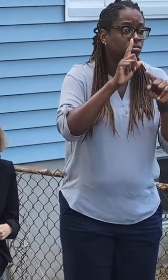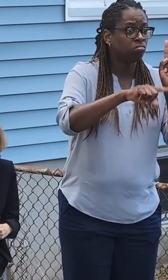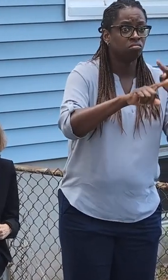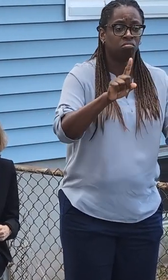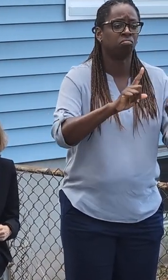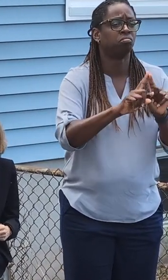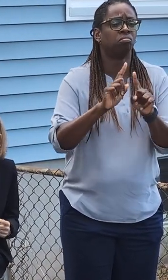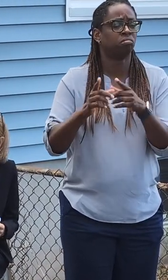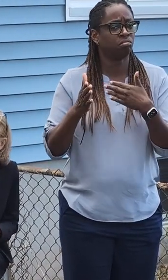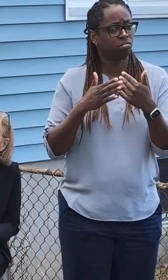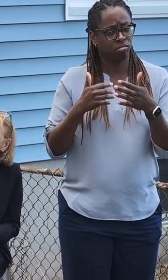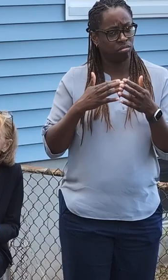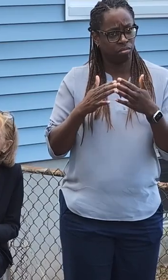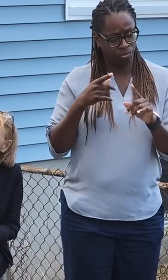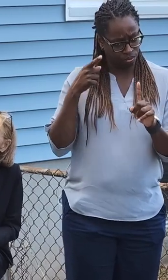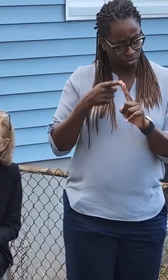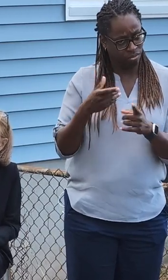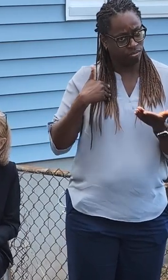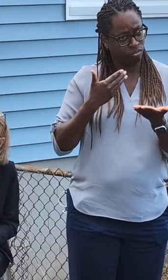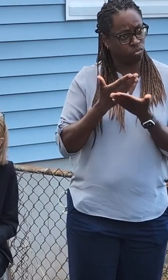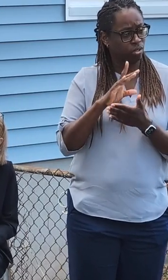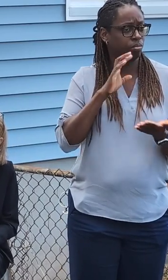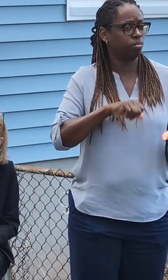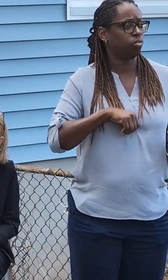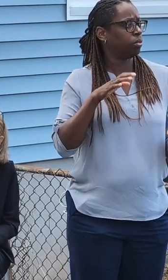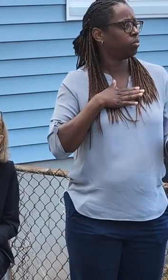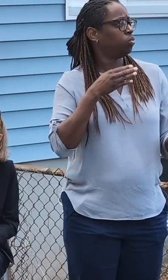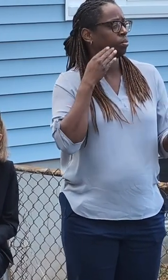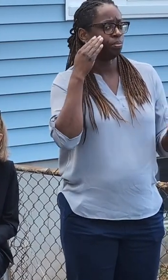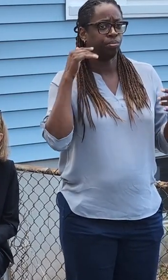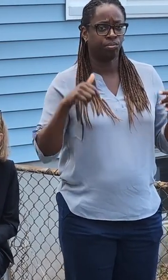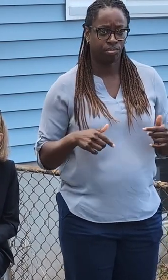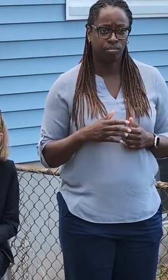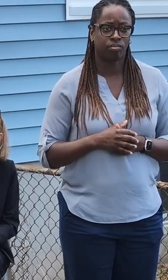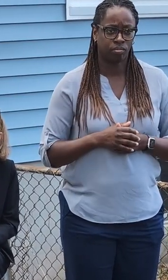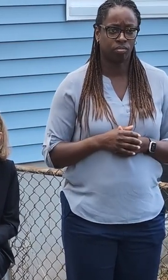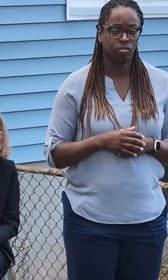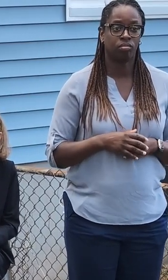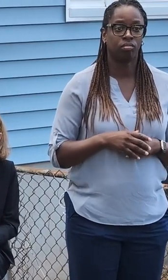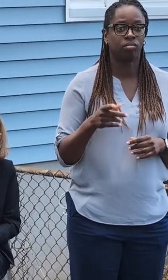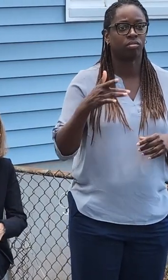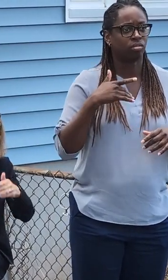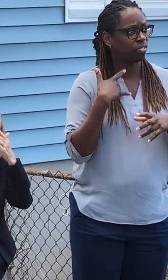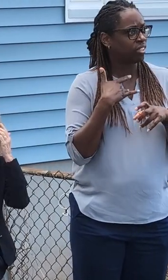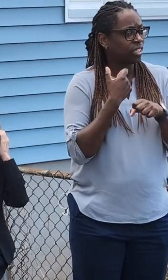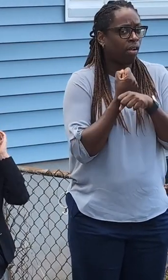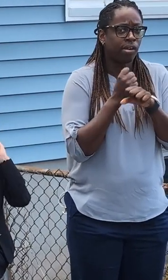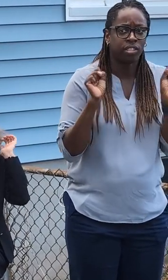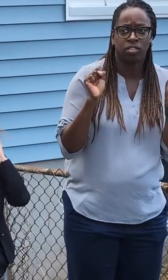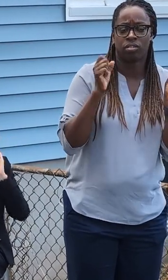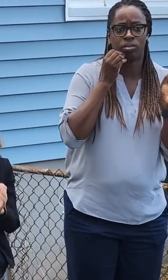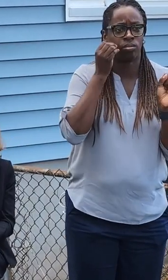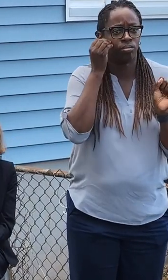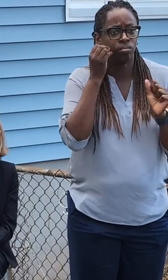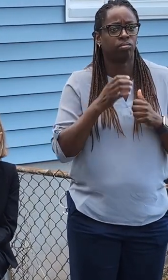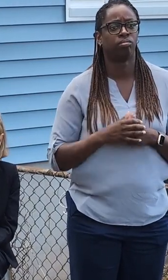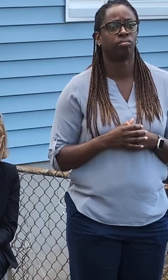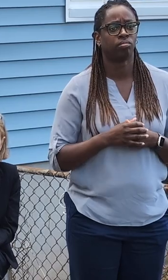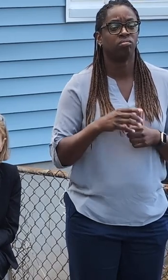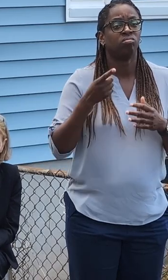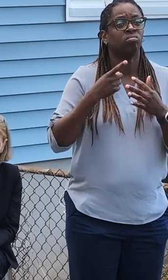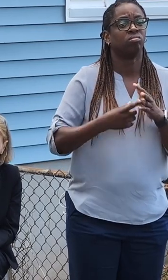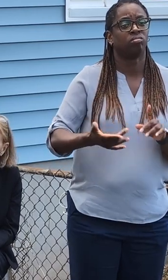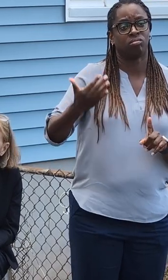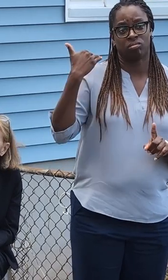fair, safe housing. My journey in property management started back in 2005, after coming back from